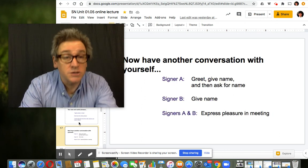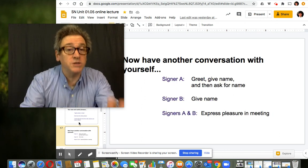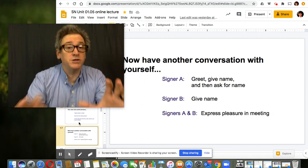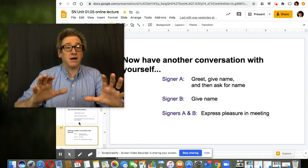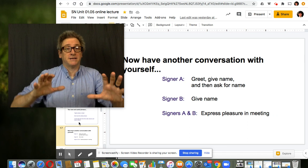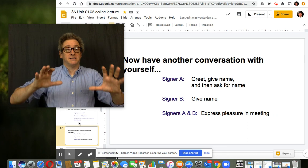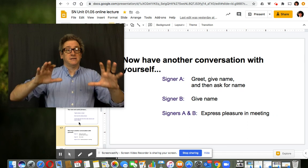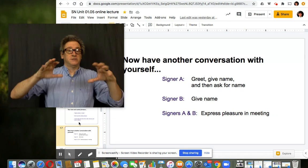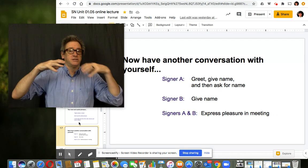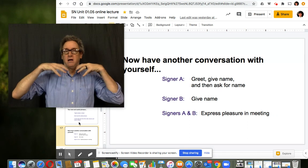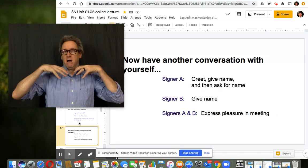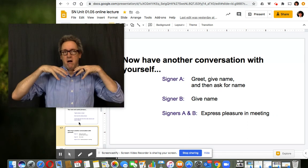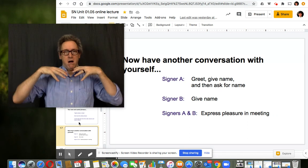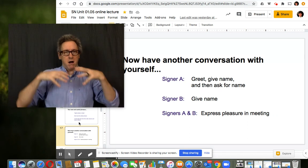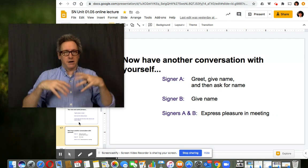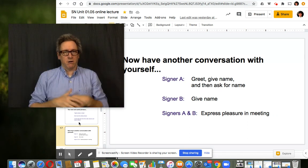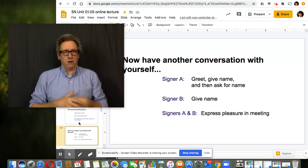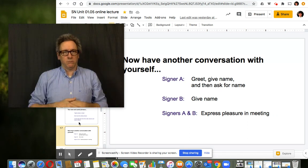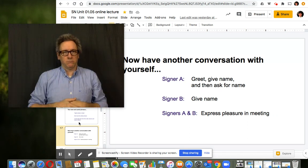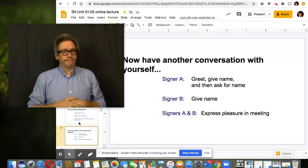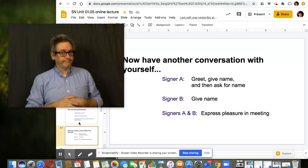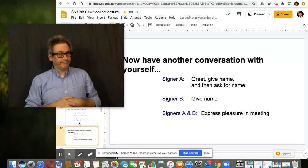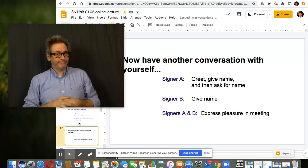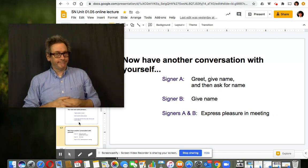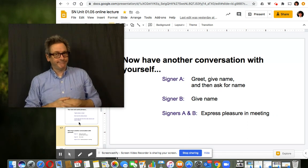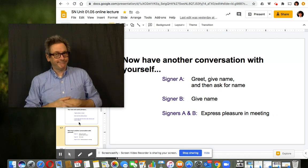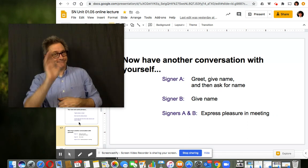So I want you to practice this just on your own.